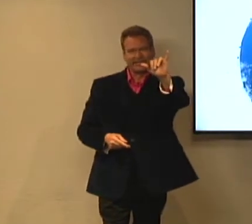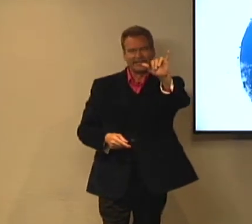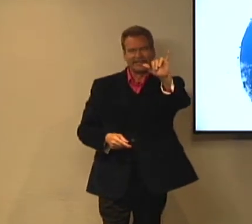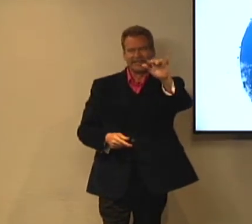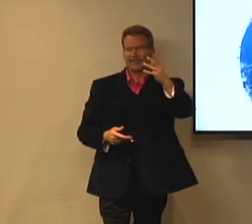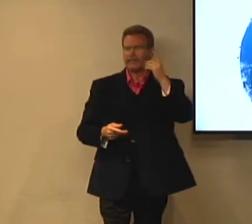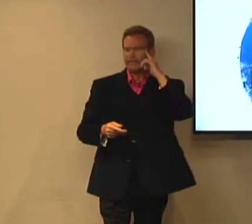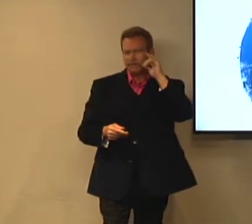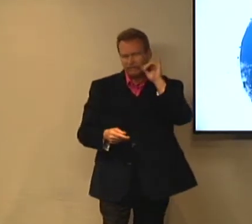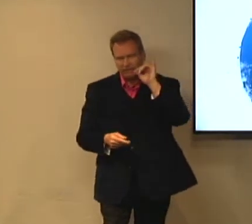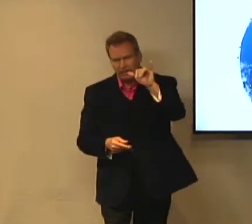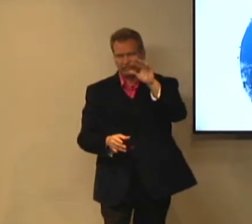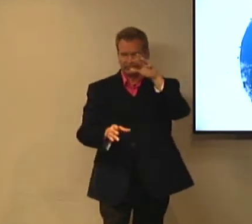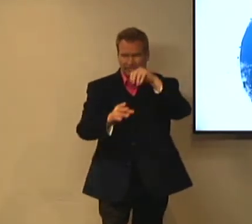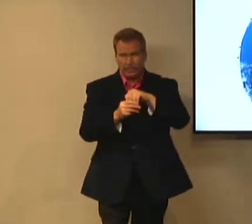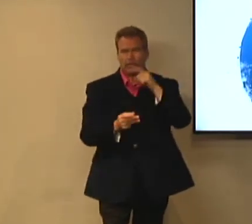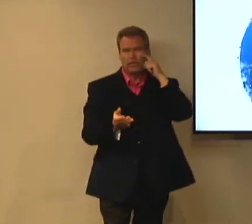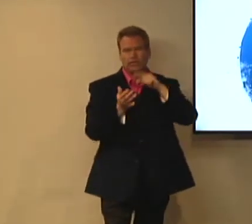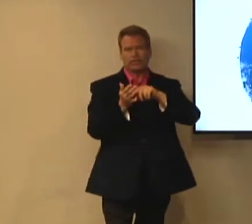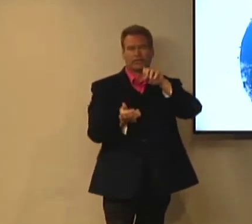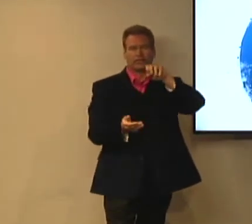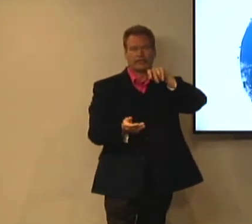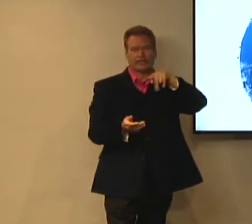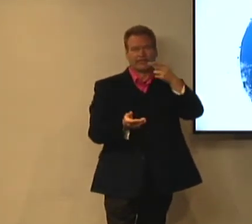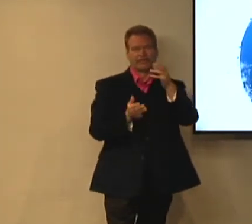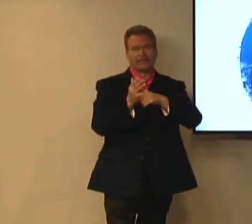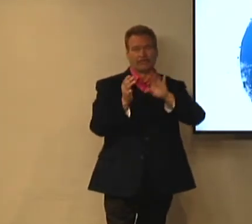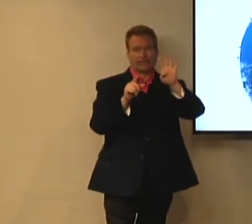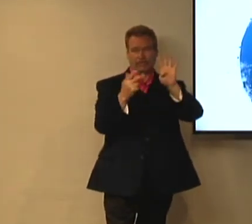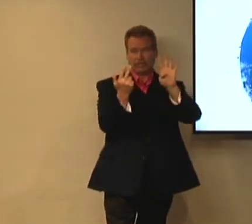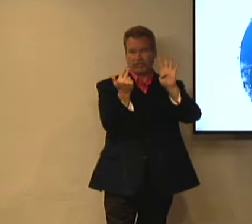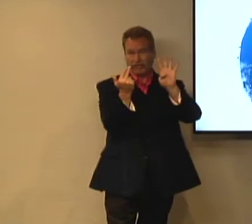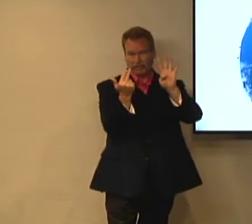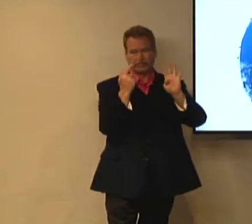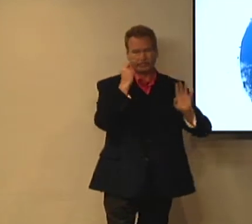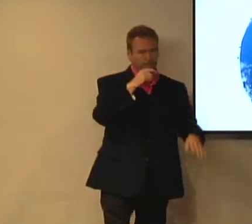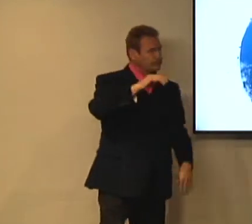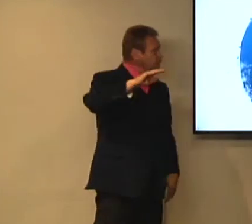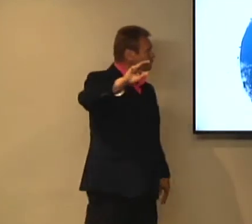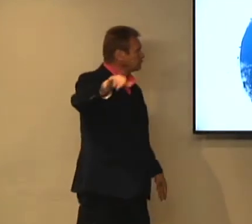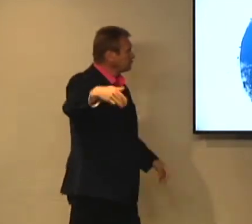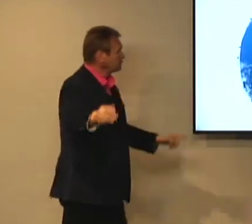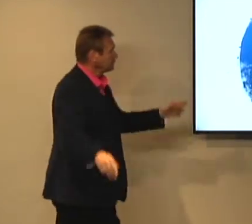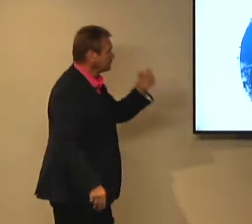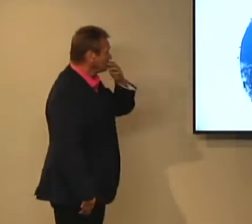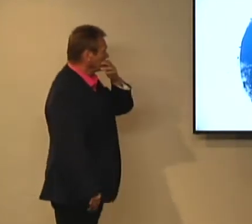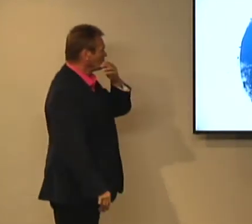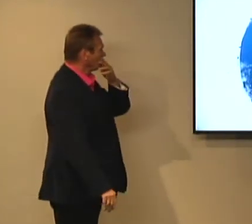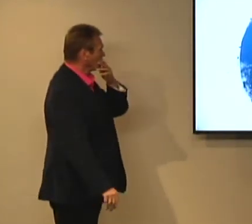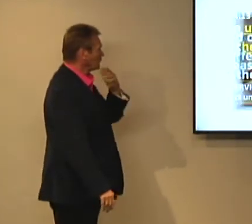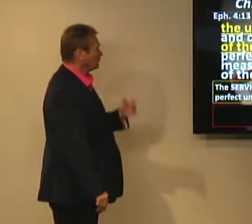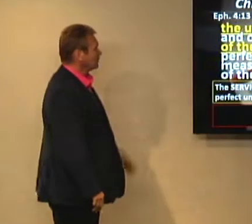have an eternal purpose. So we will look at Ephesians chapter 4, verse 13, and look